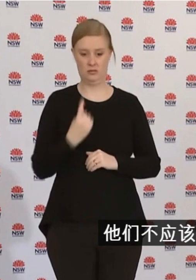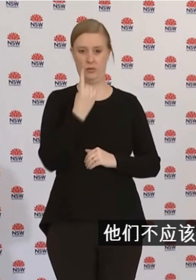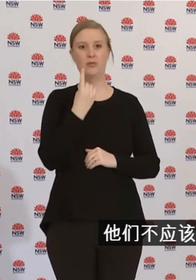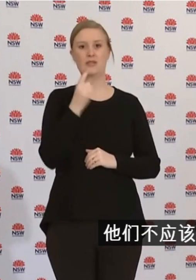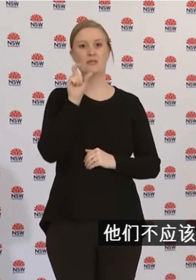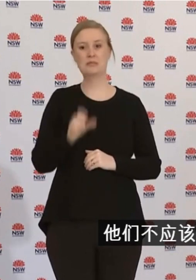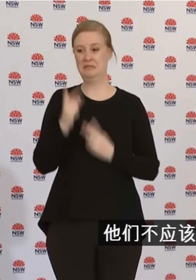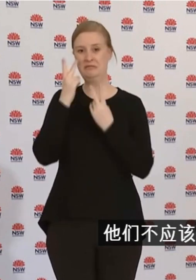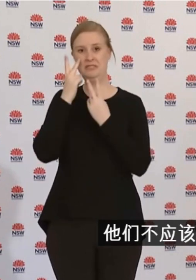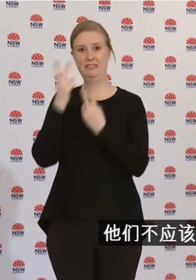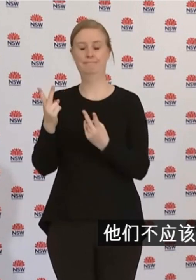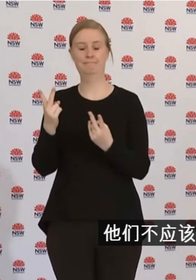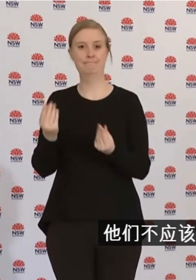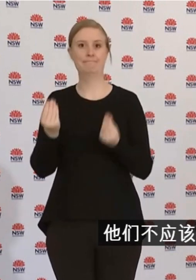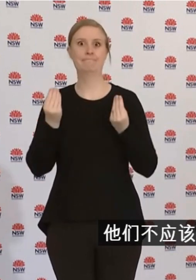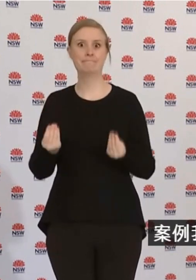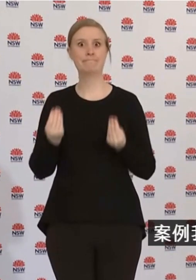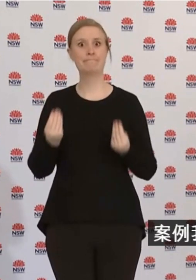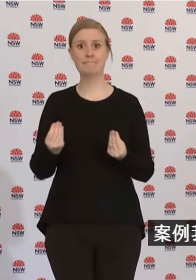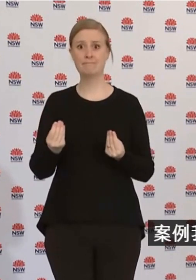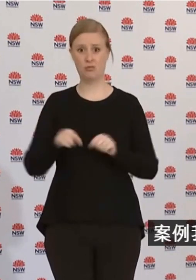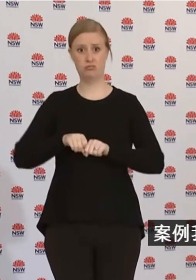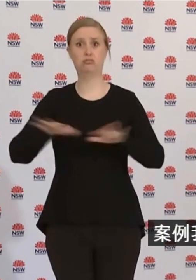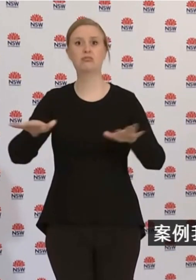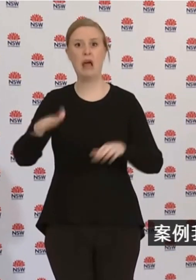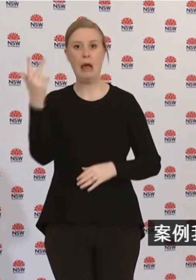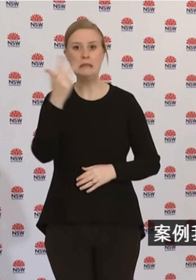been, and that accounted for 18 cases.